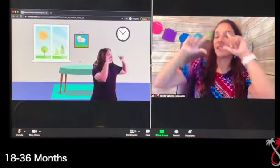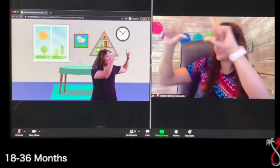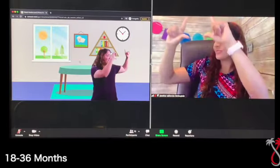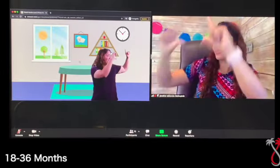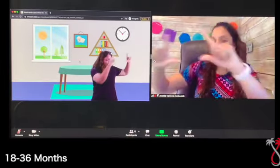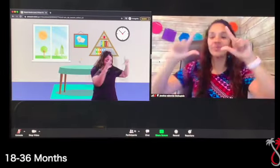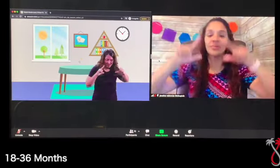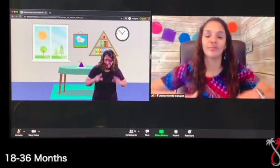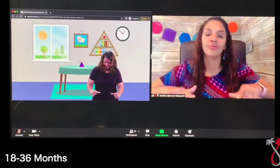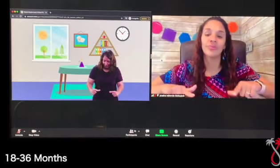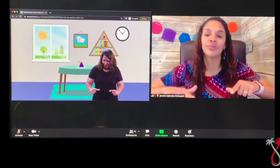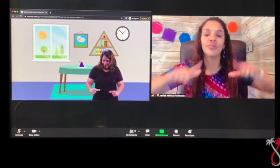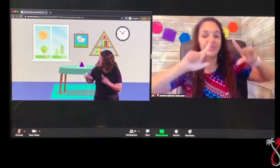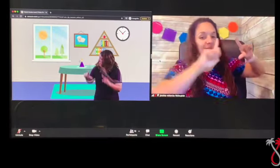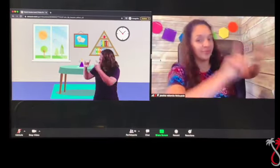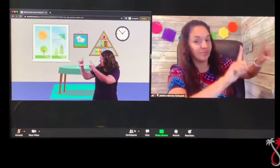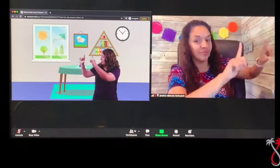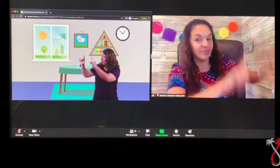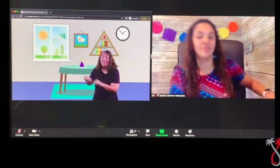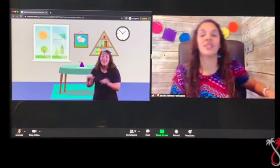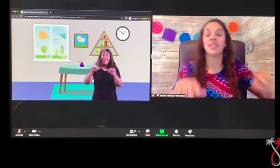Triangle here, triangle there.